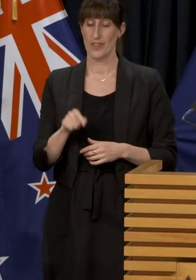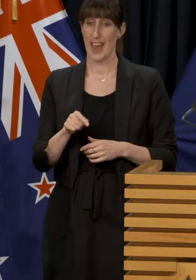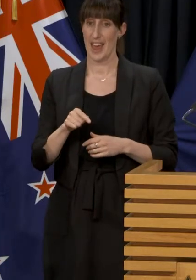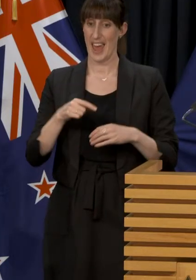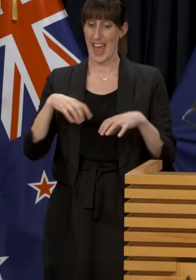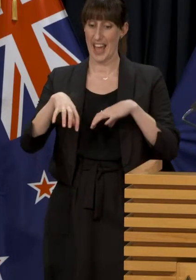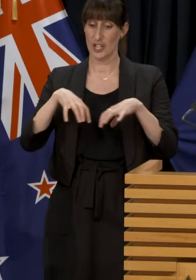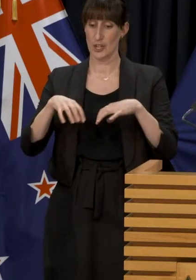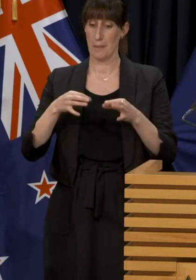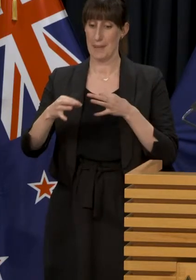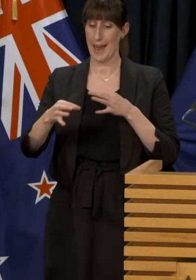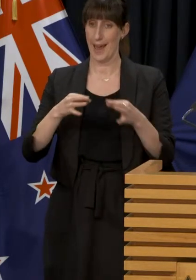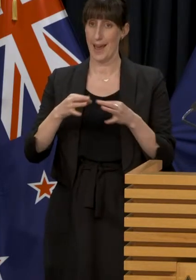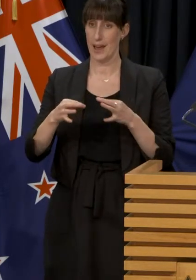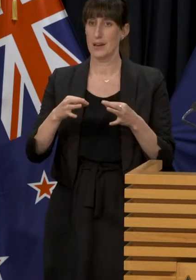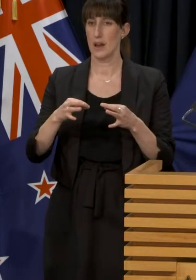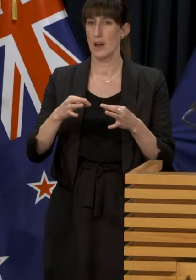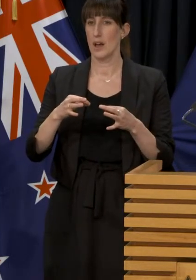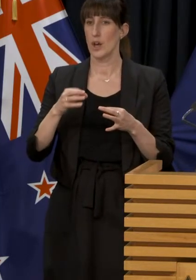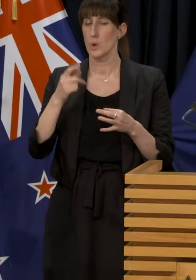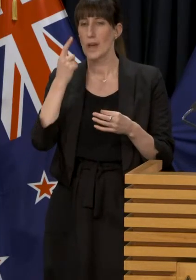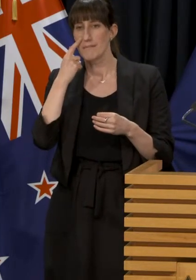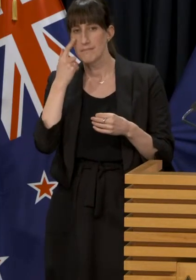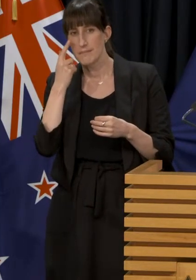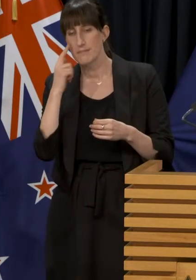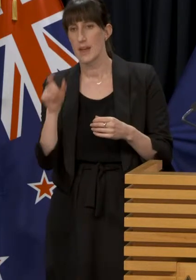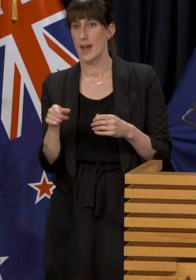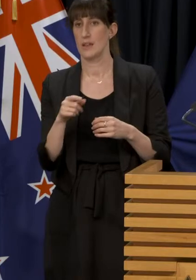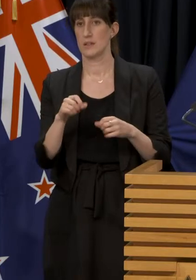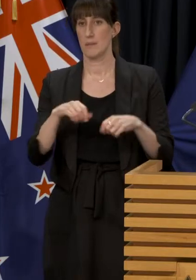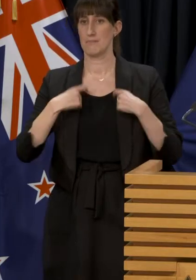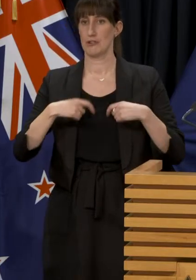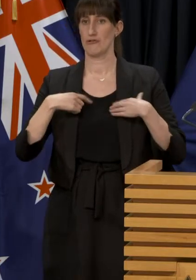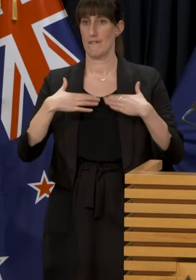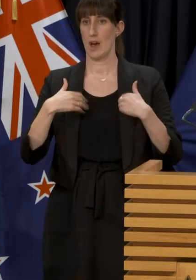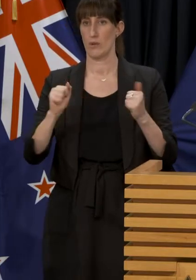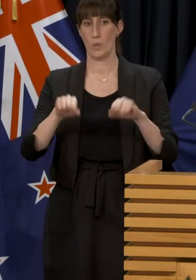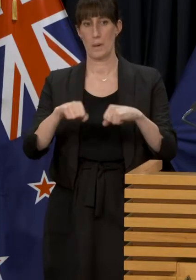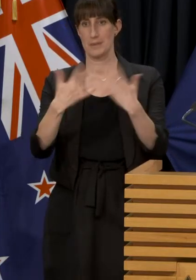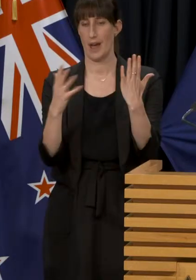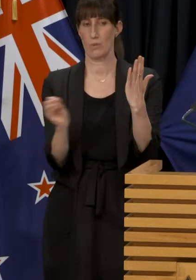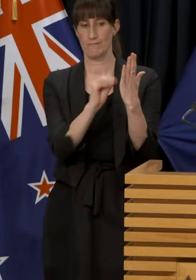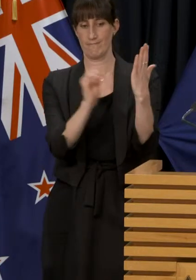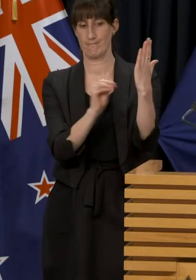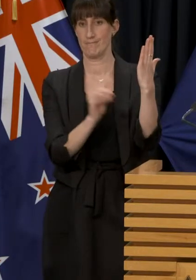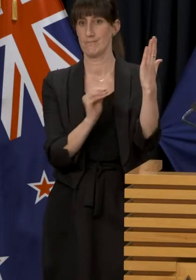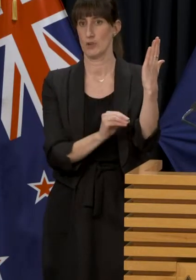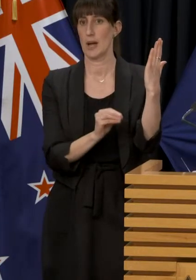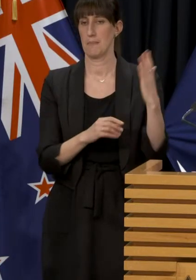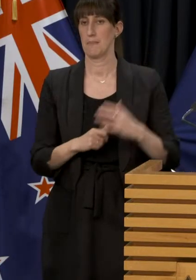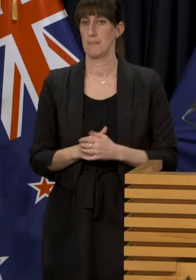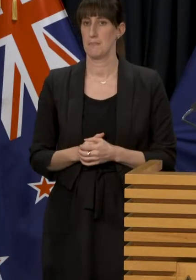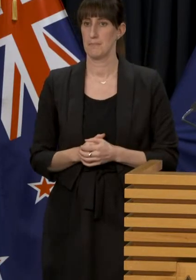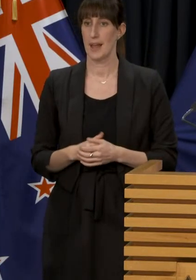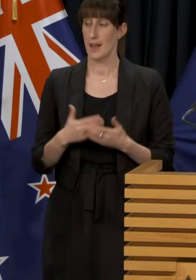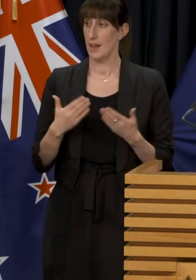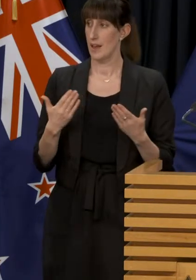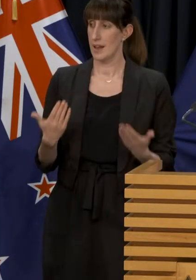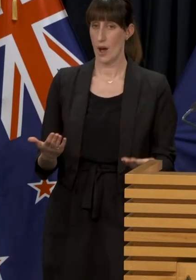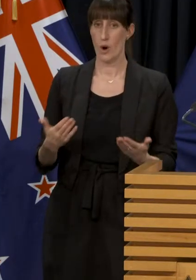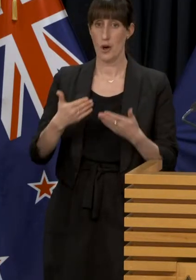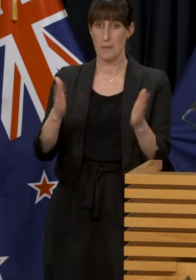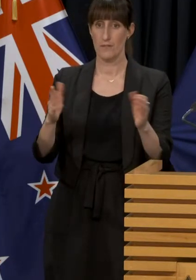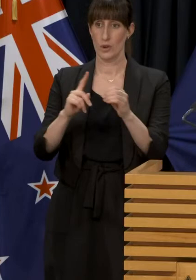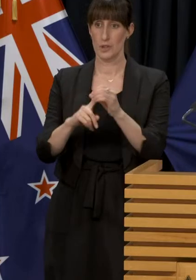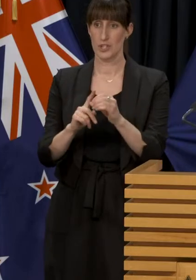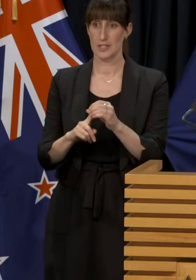be updated on the Ministry of Health website as we deliver on those recommendations. Thanks, Minister. Happy to open up now for